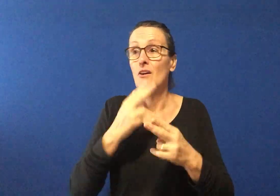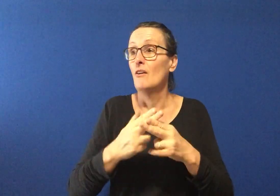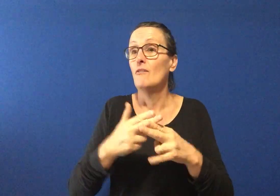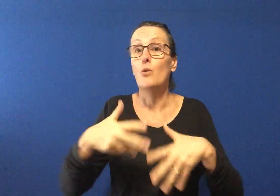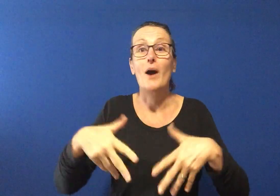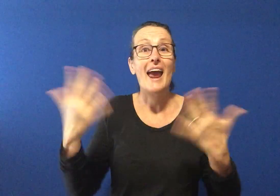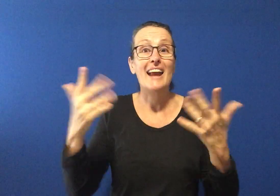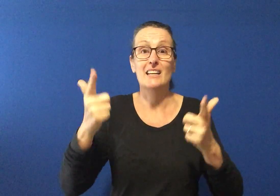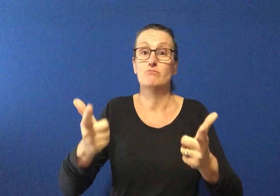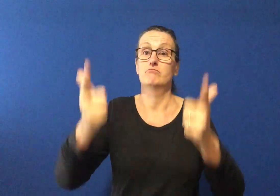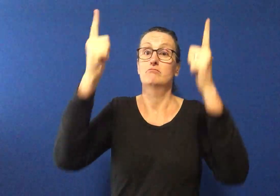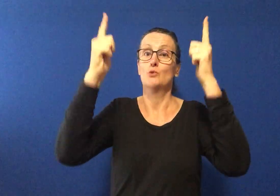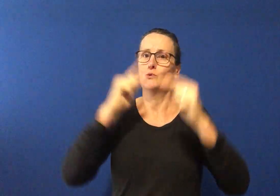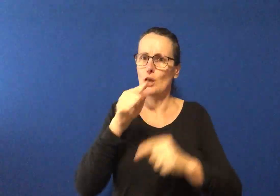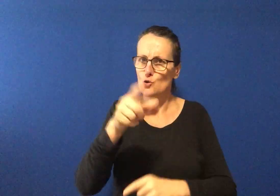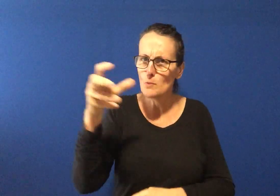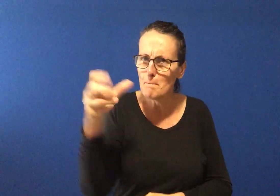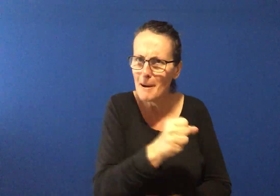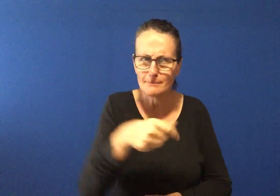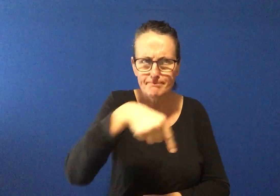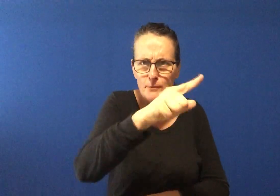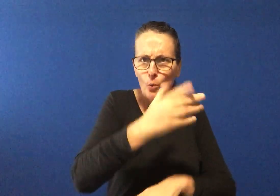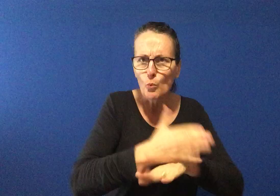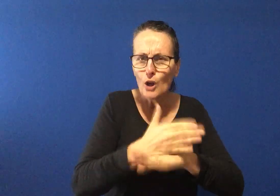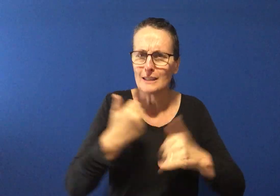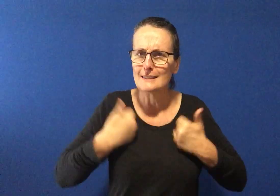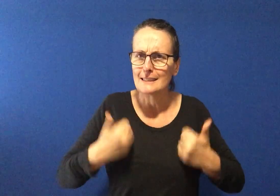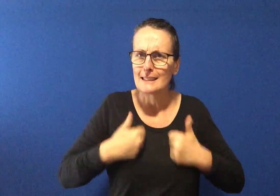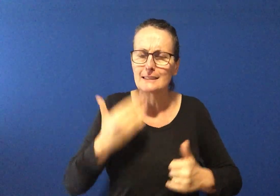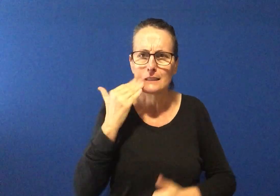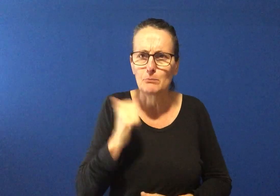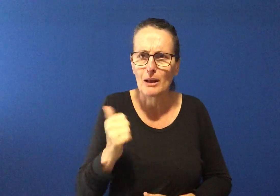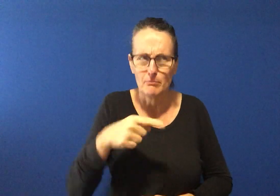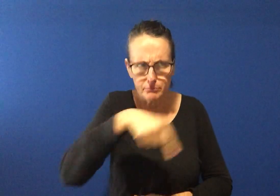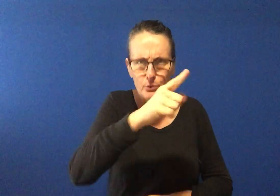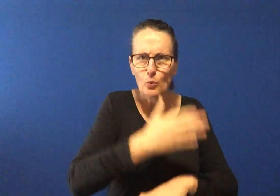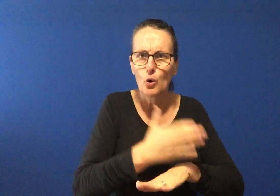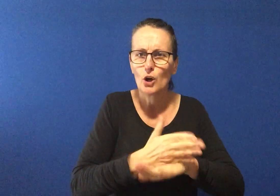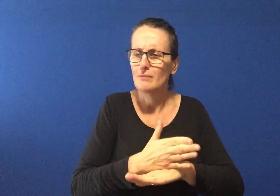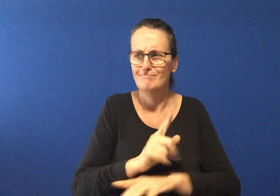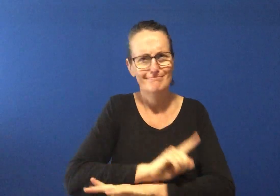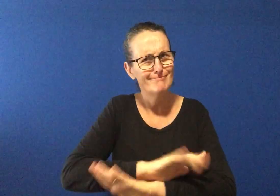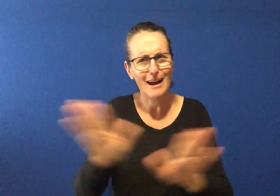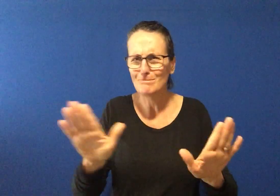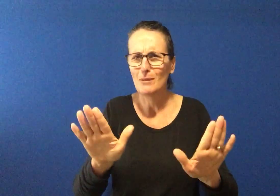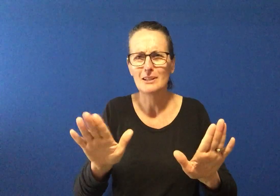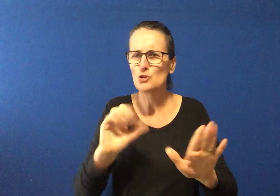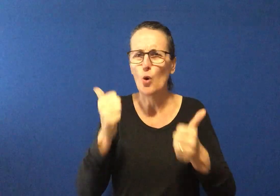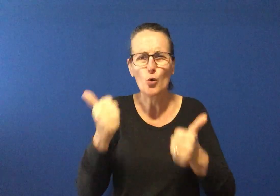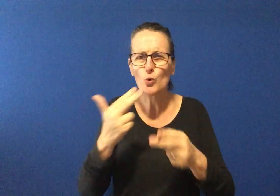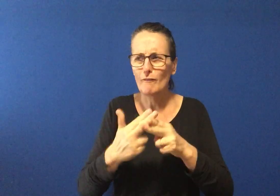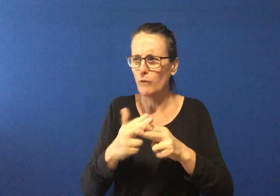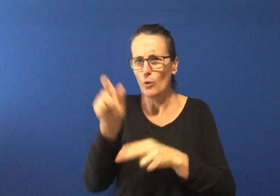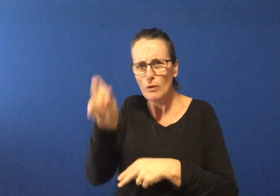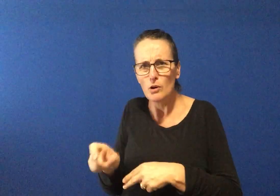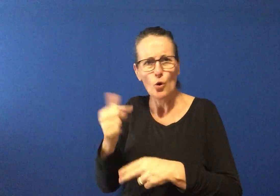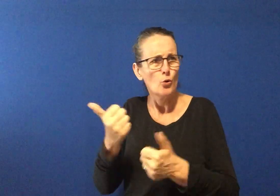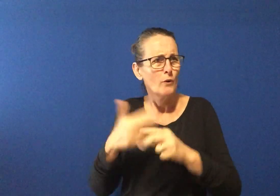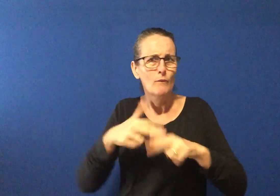employer to insist that you come to work sick, and it's, in a public health sense, a risk to the population.